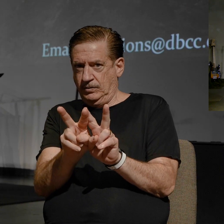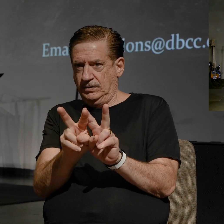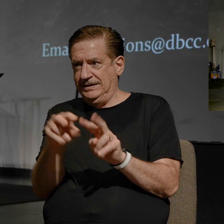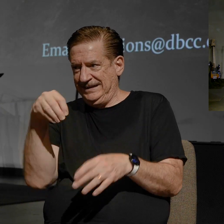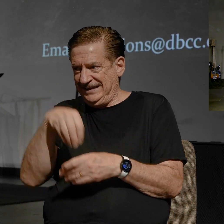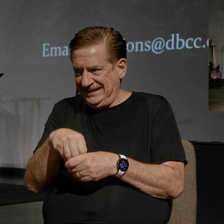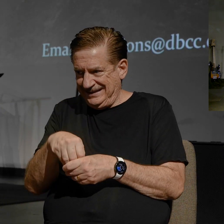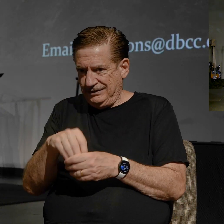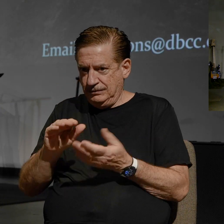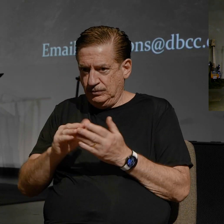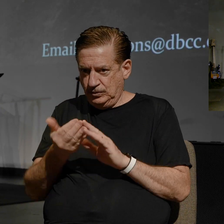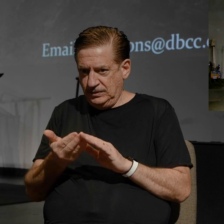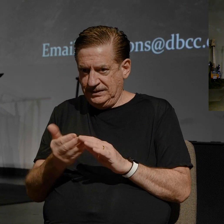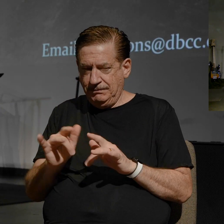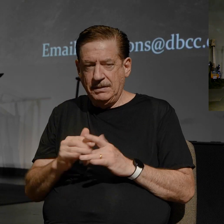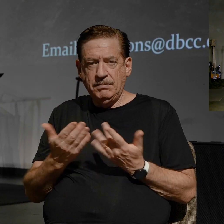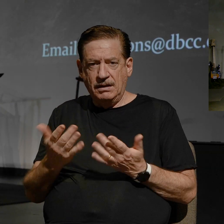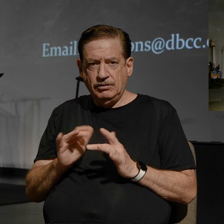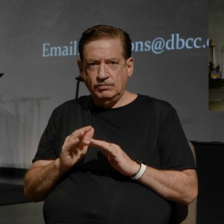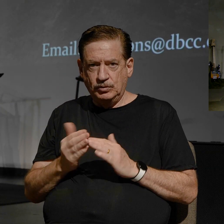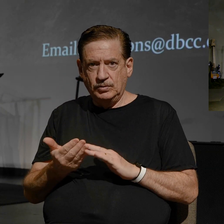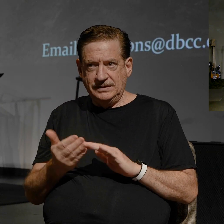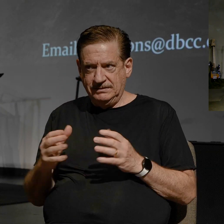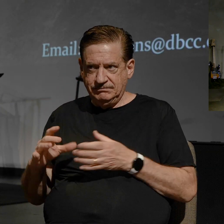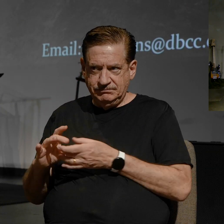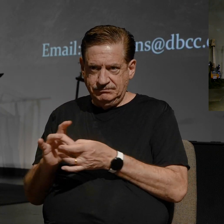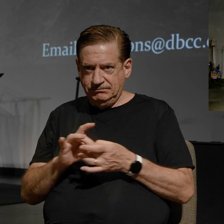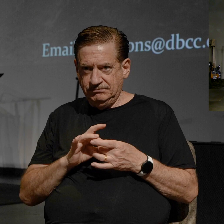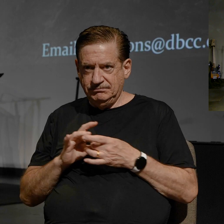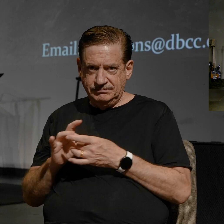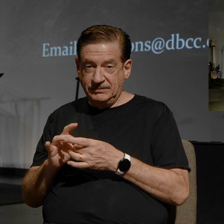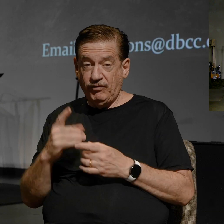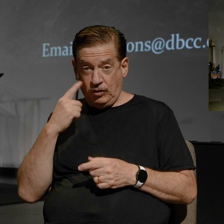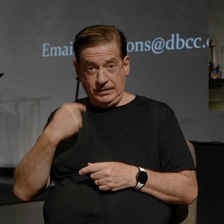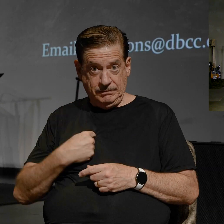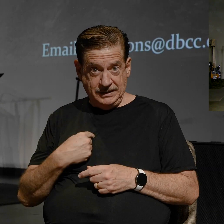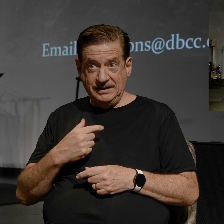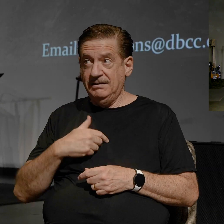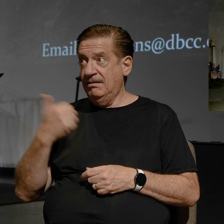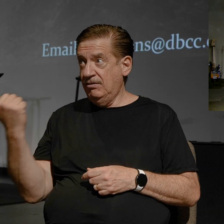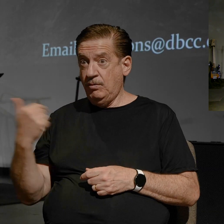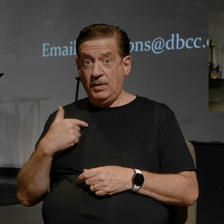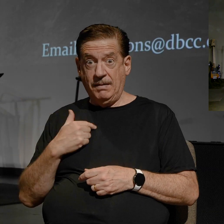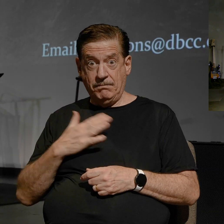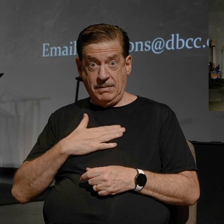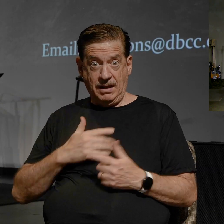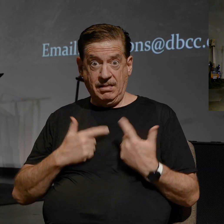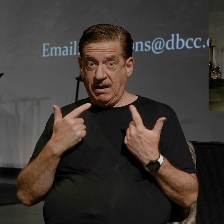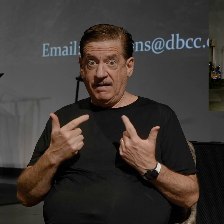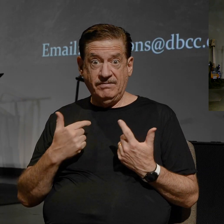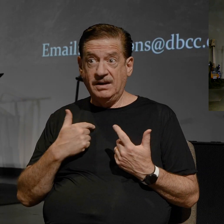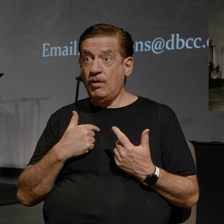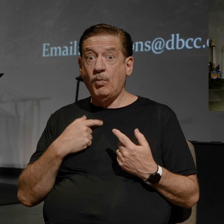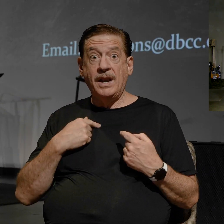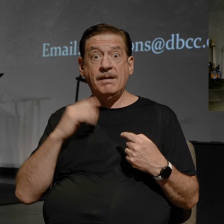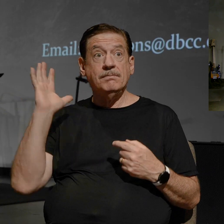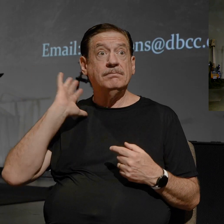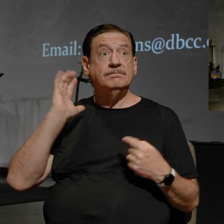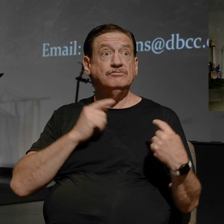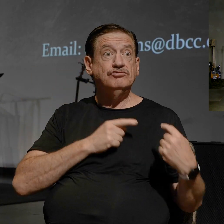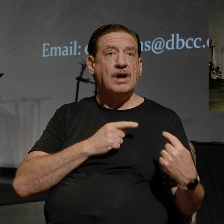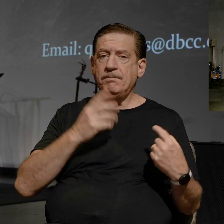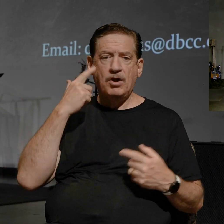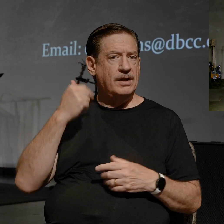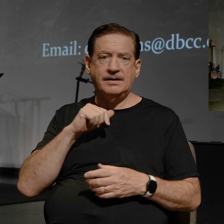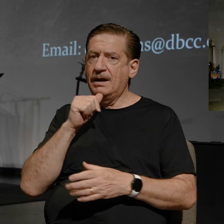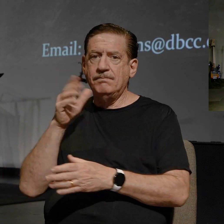can do for me and for others. I know in my life, when I have struggled, it's when I have not been in biblical community. I tried